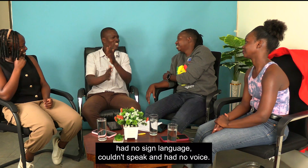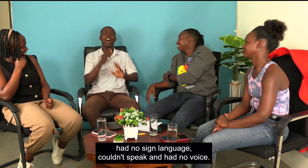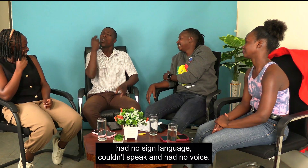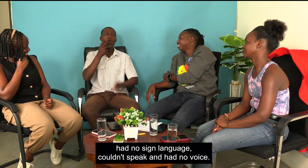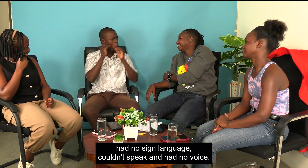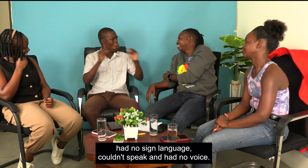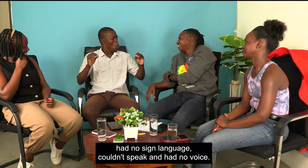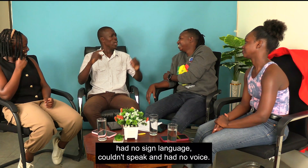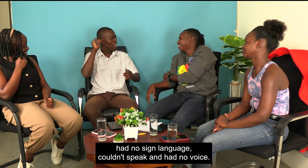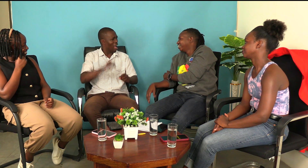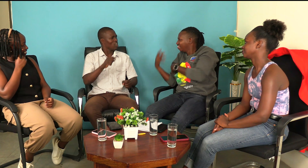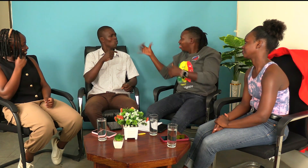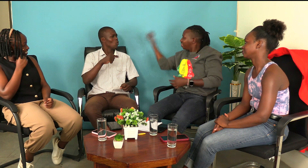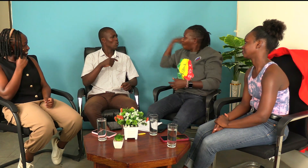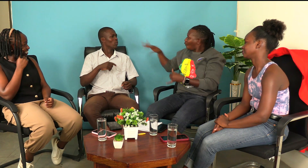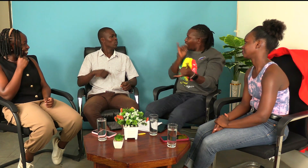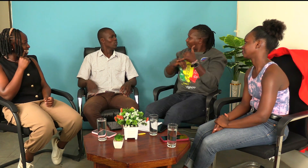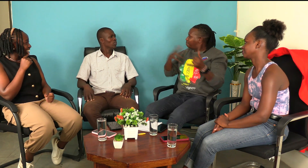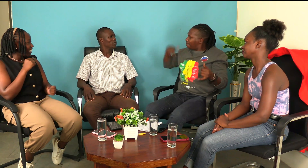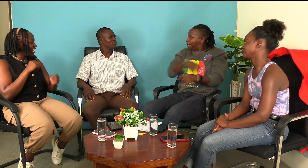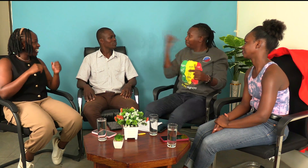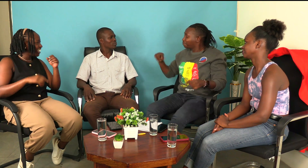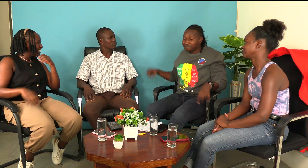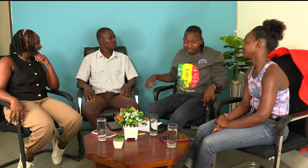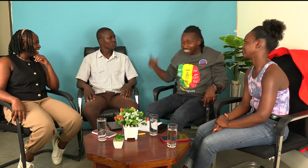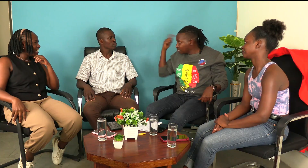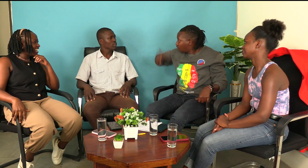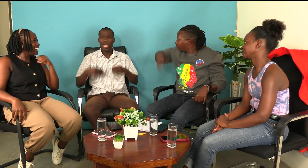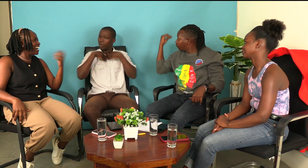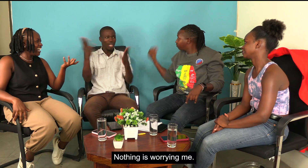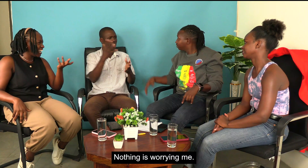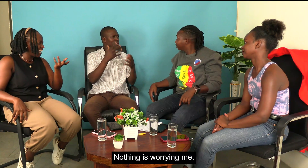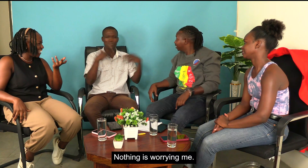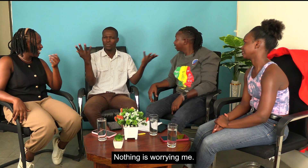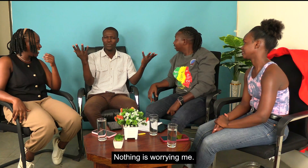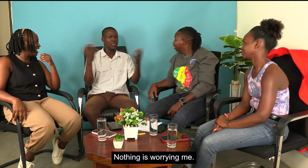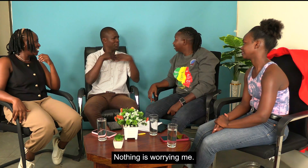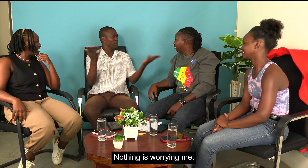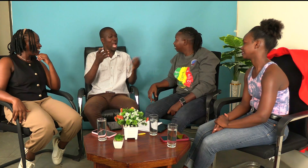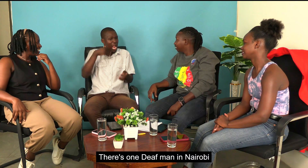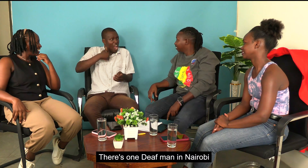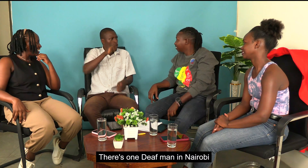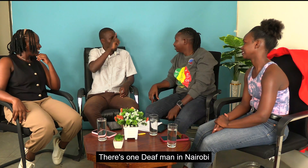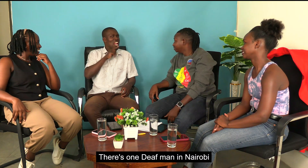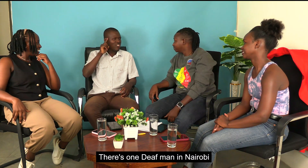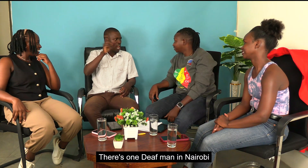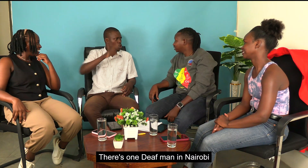I believe and I hope I couldn't have a sign, so that Hey, yesterday someone took over my wife. nothing at